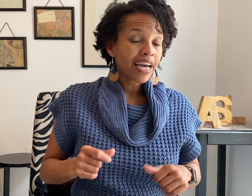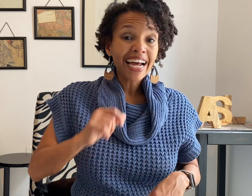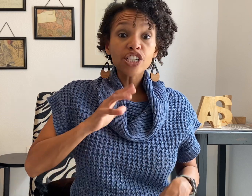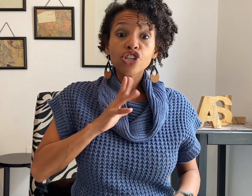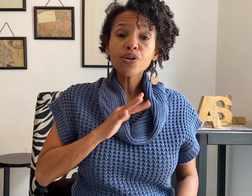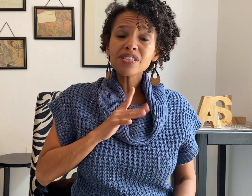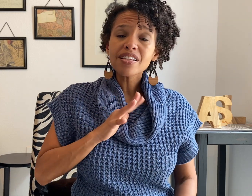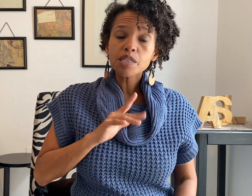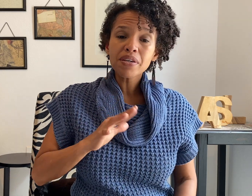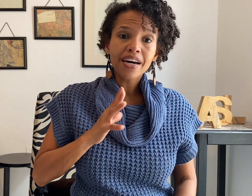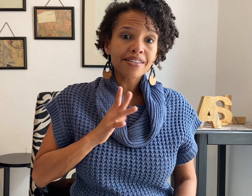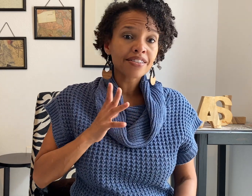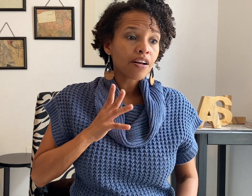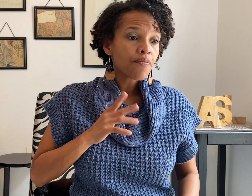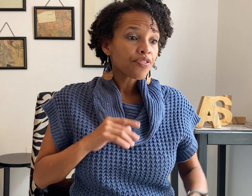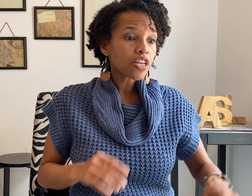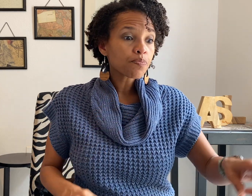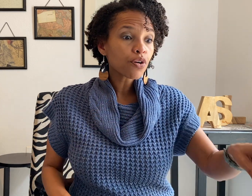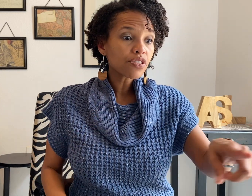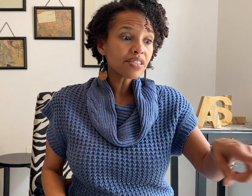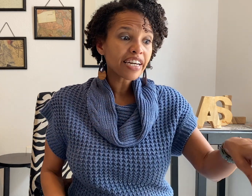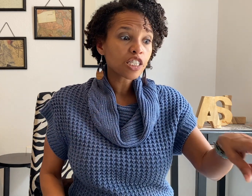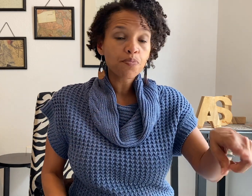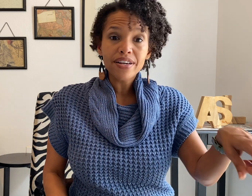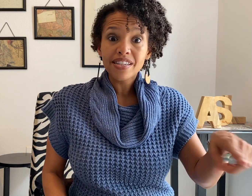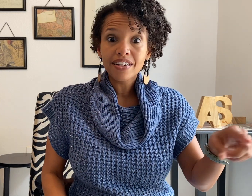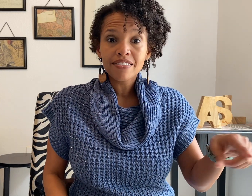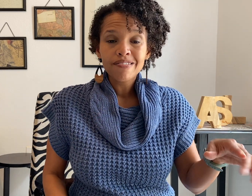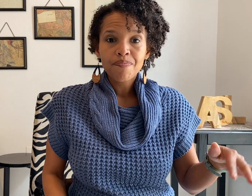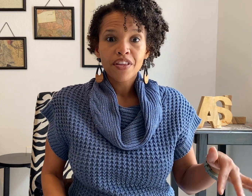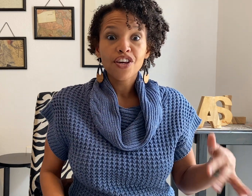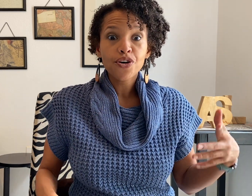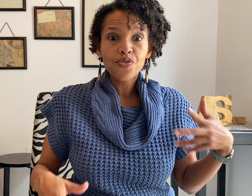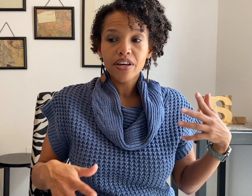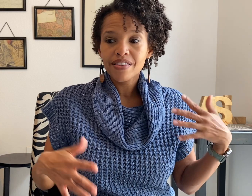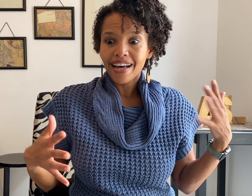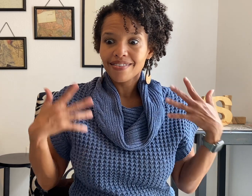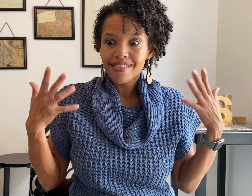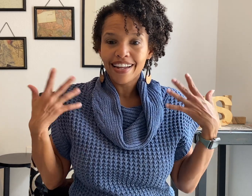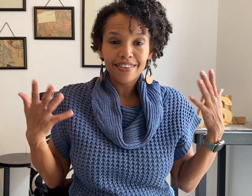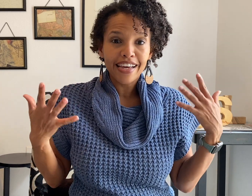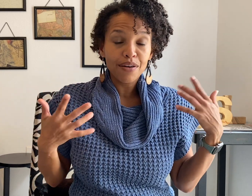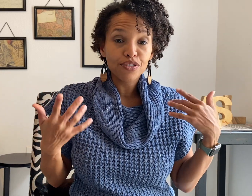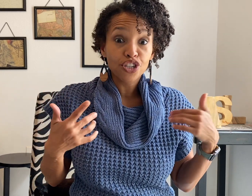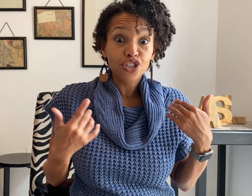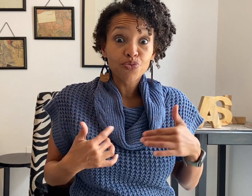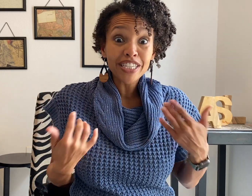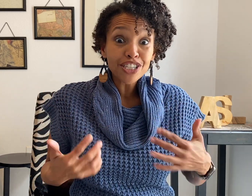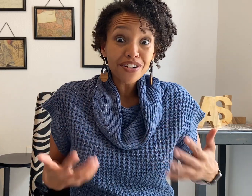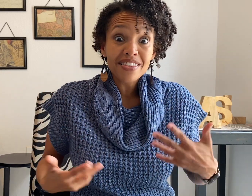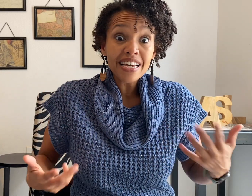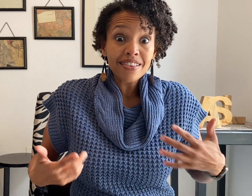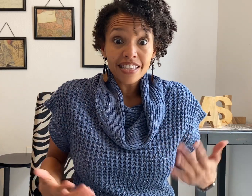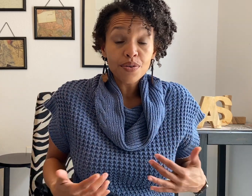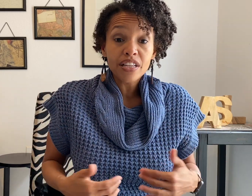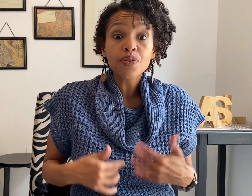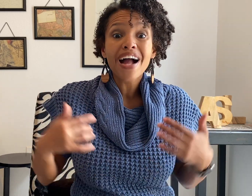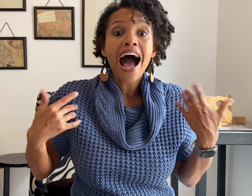I chose this because this person's expressing, that it was a really good thing, that they were happy